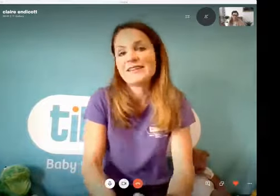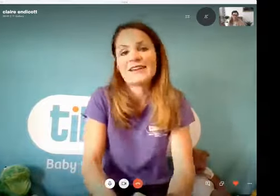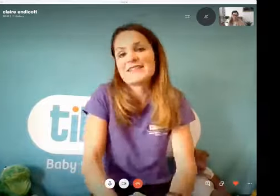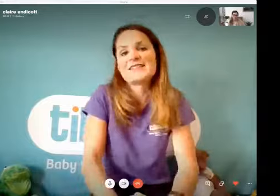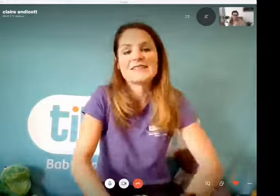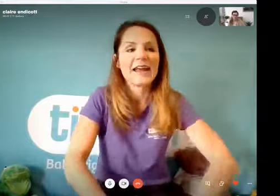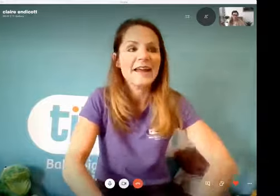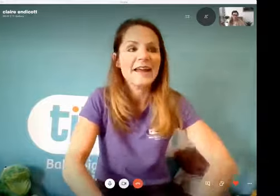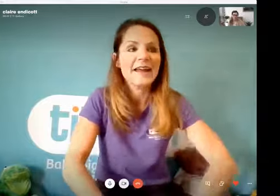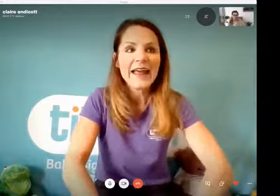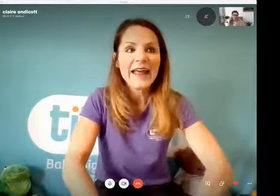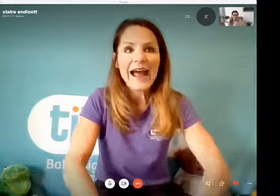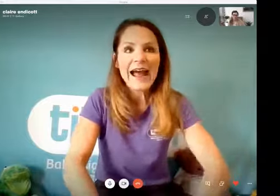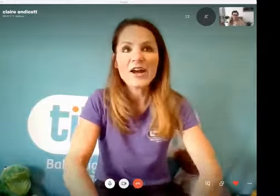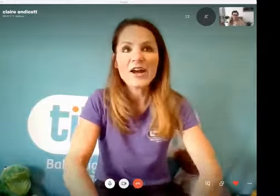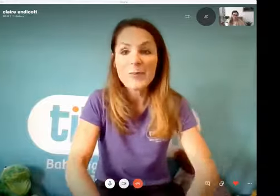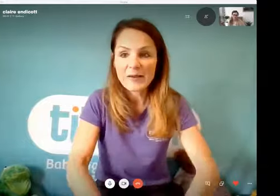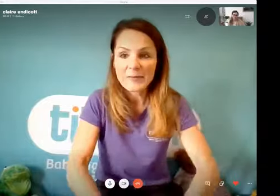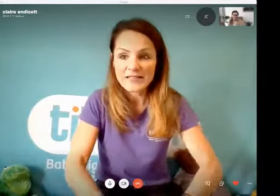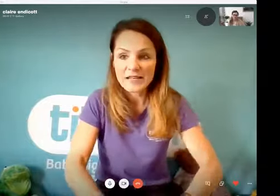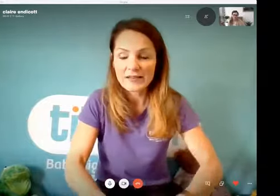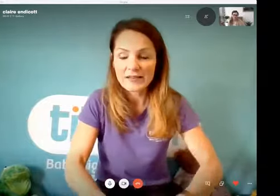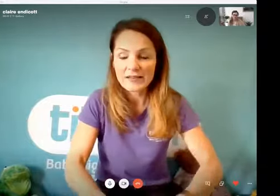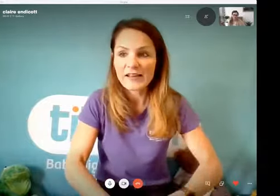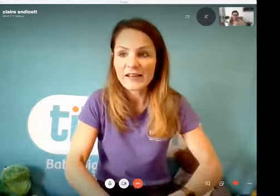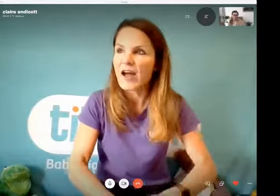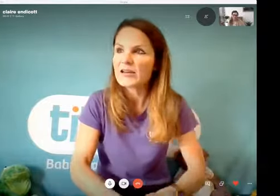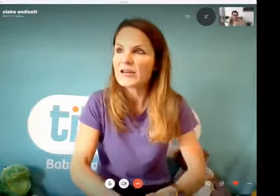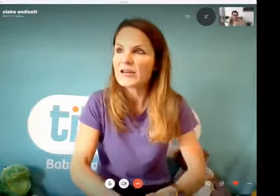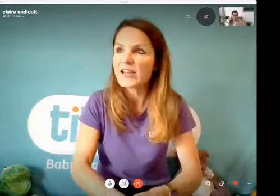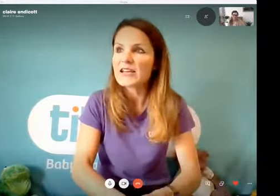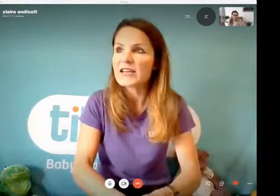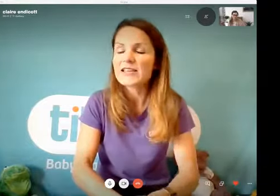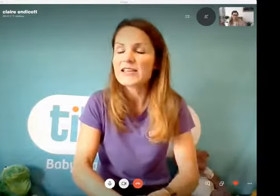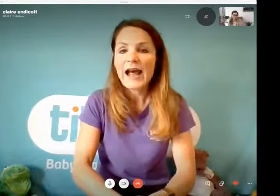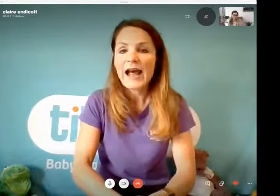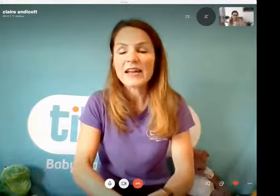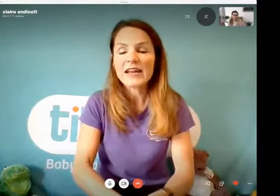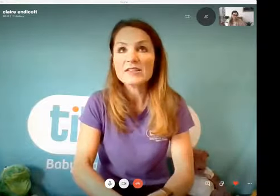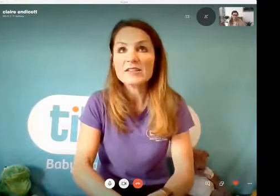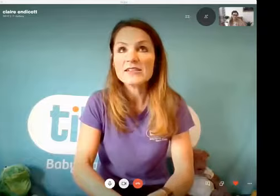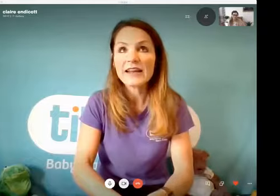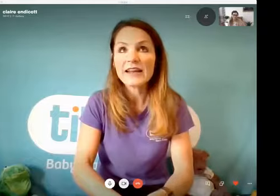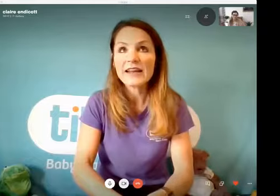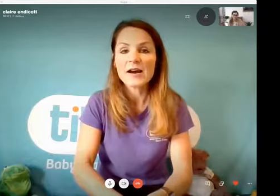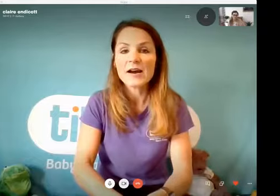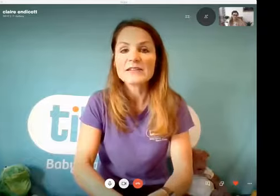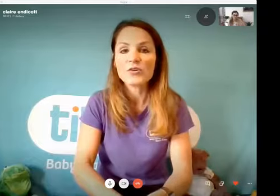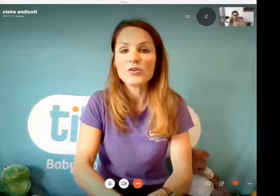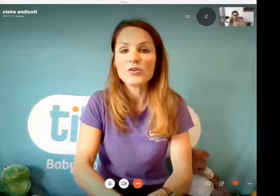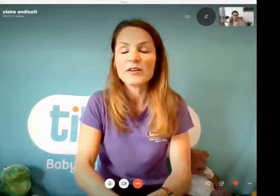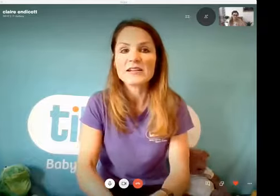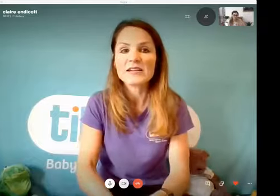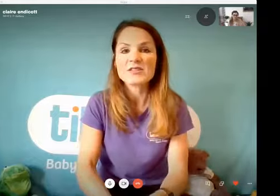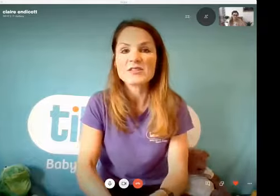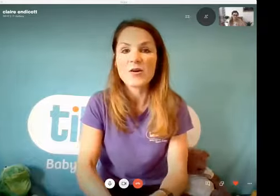singing. And her baby signed at, I think, 9 weeks, and then he'd done 10 signs before he was 6 months old, which is